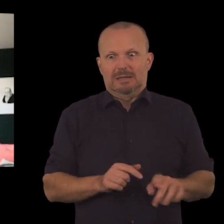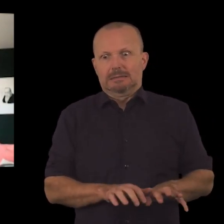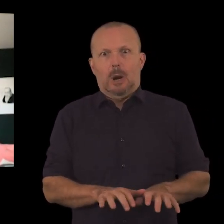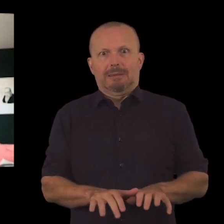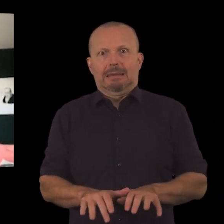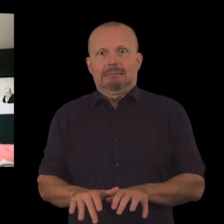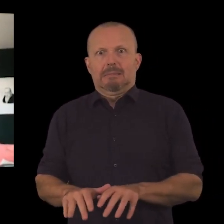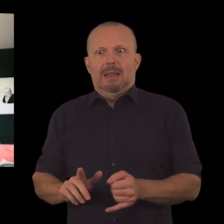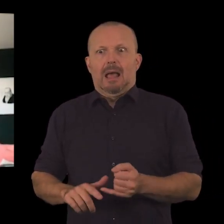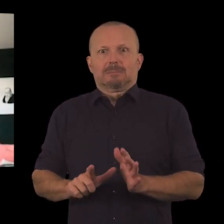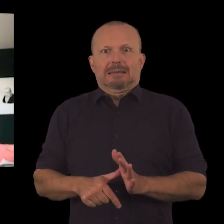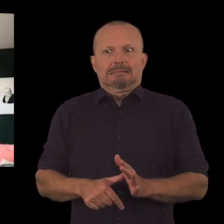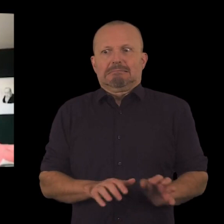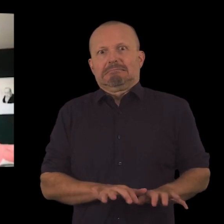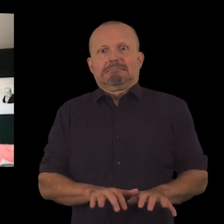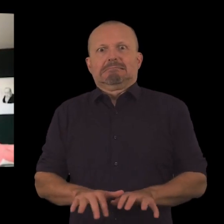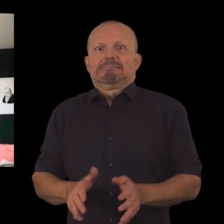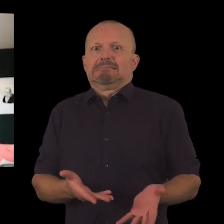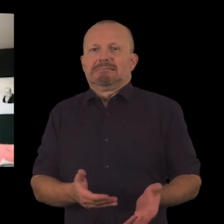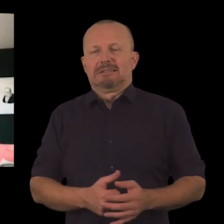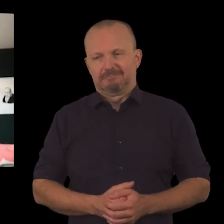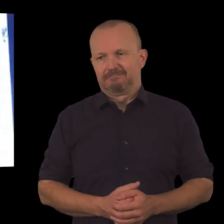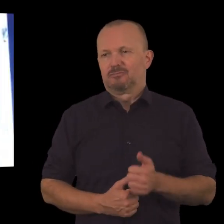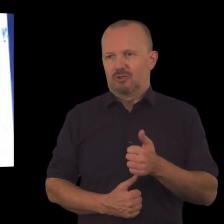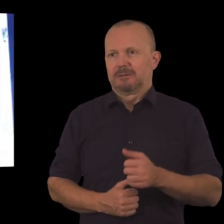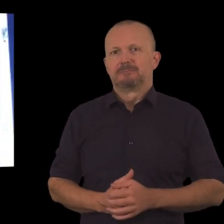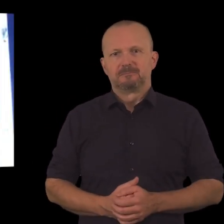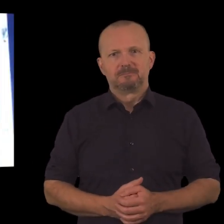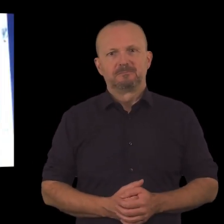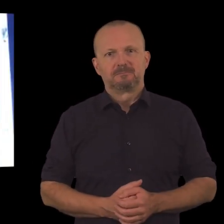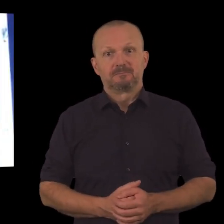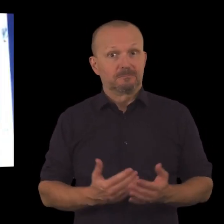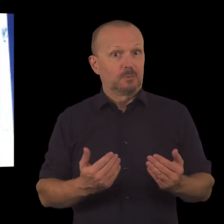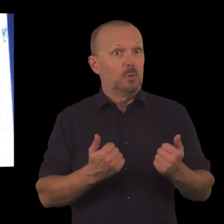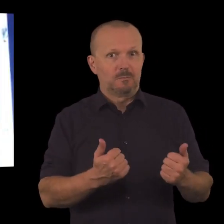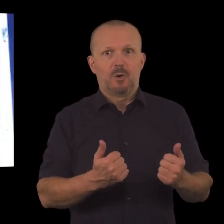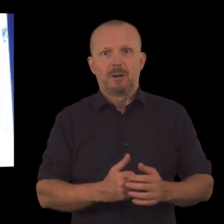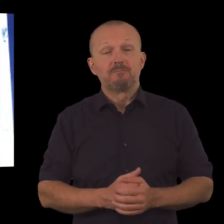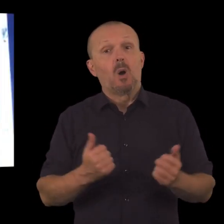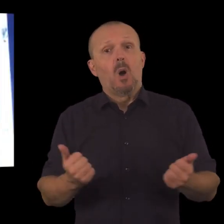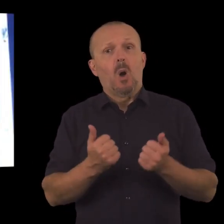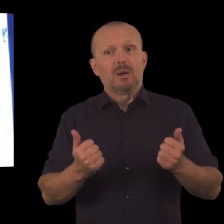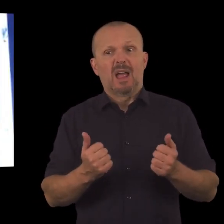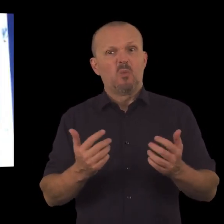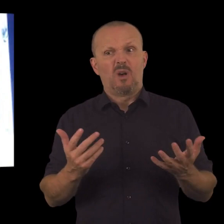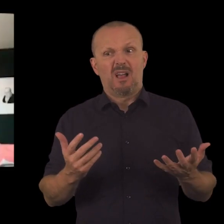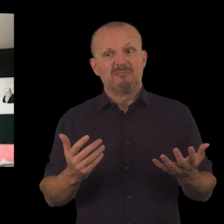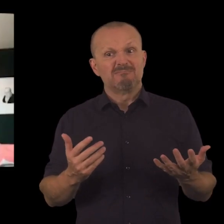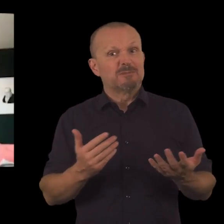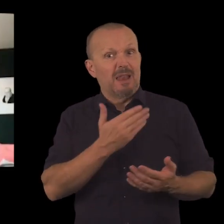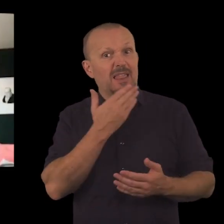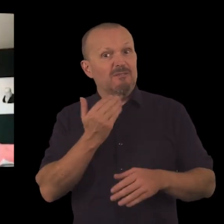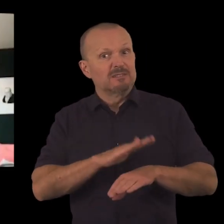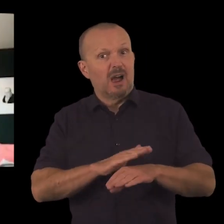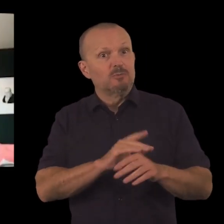website, which I'm quickly typing in our last minute. Great. Cool. Cool. All right. Well,